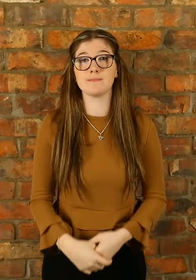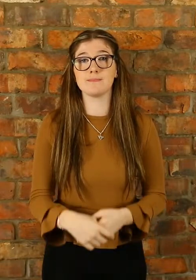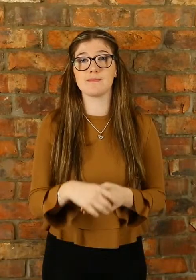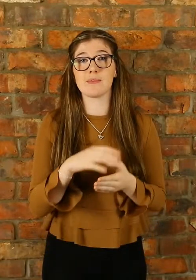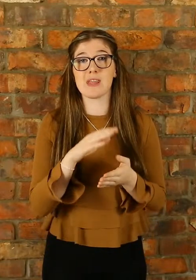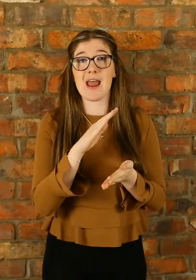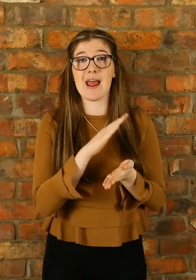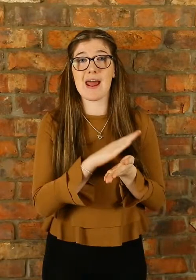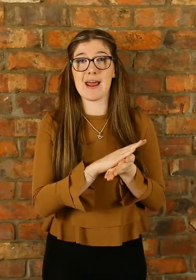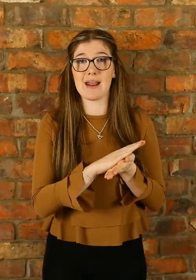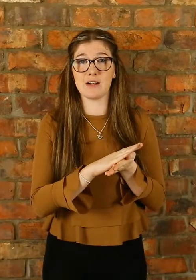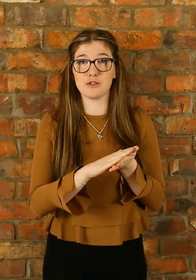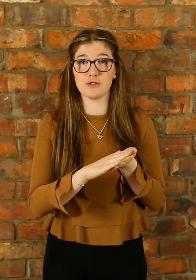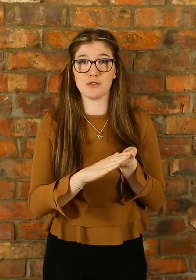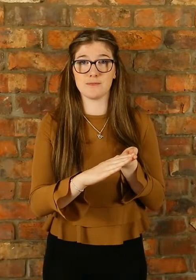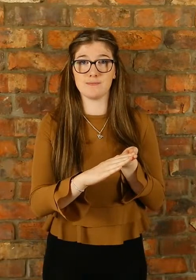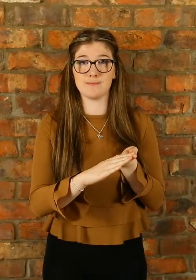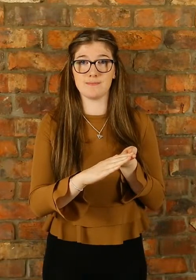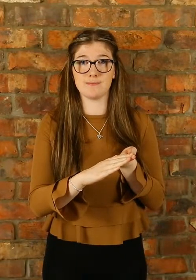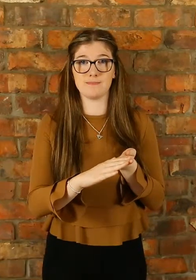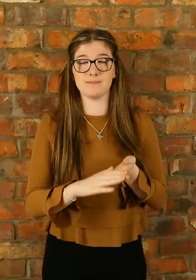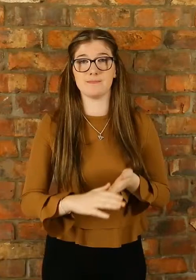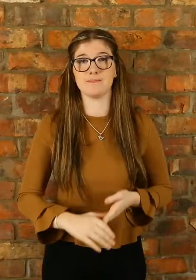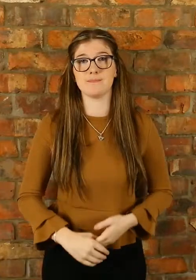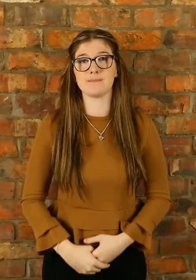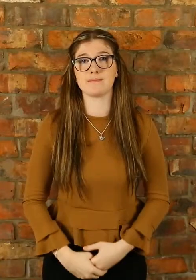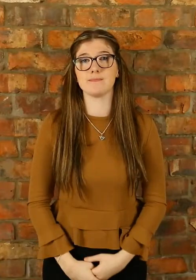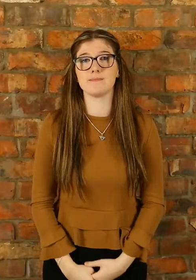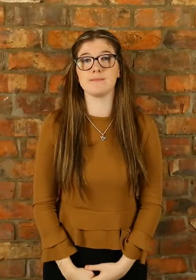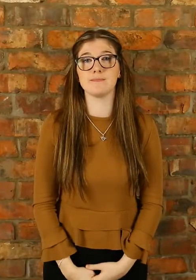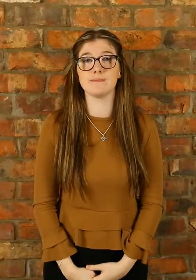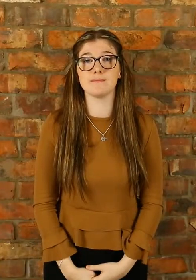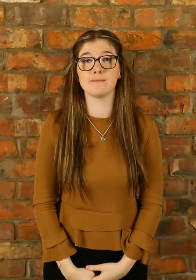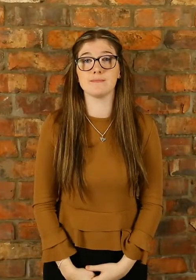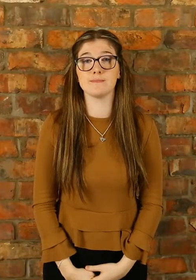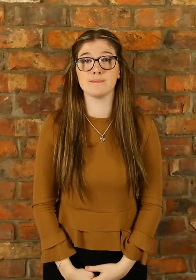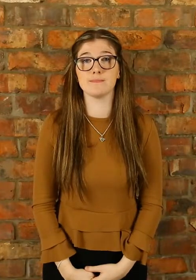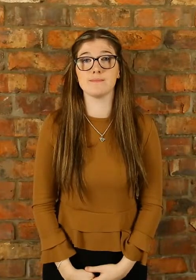letter H. It's like a sweeping motion on the top of your palm.